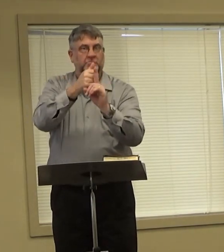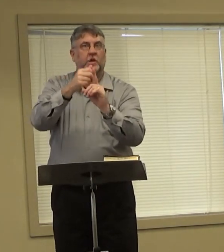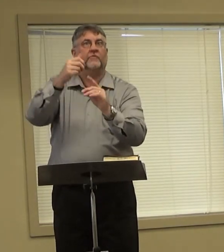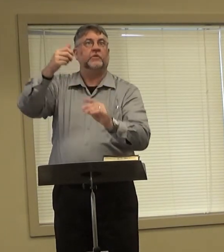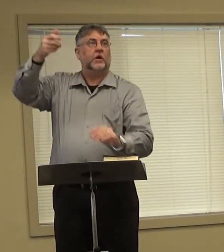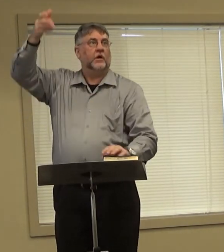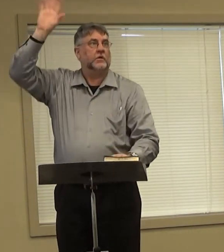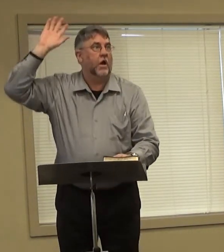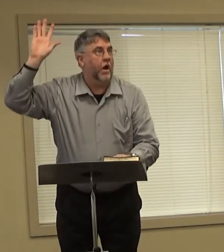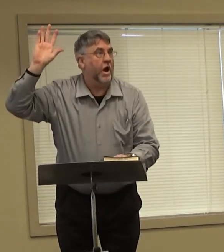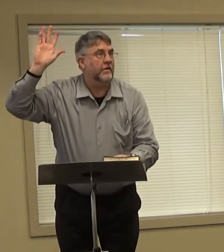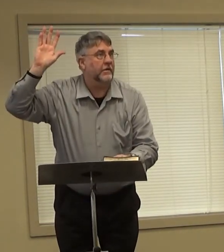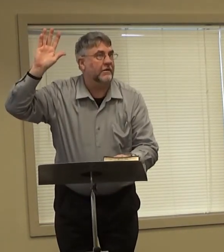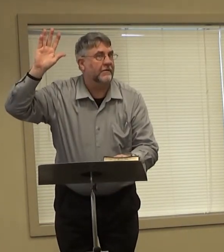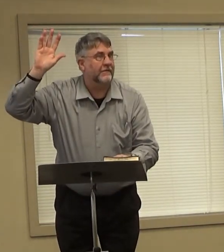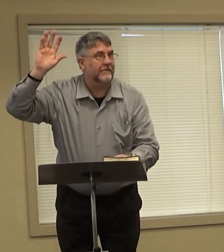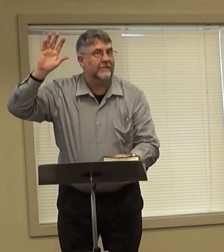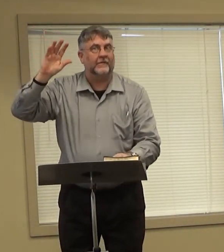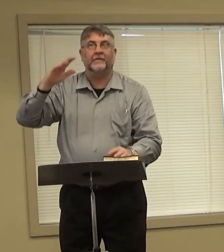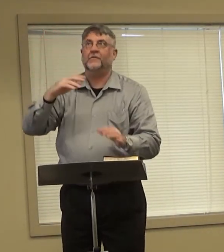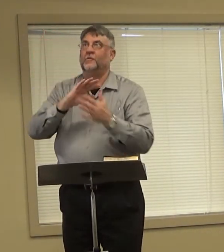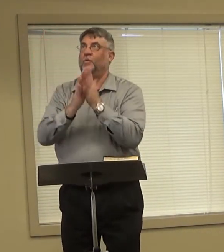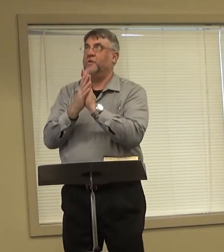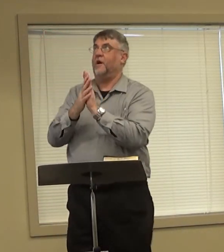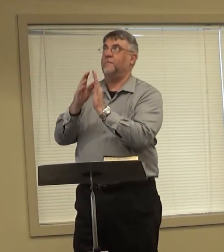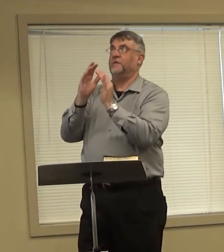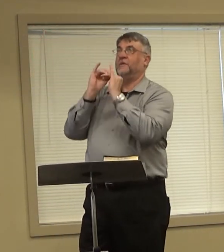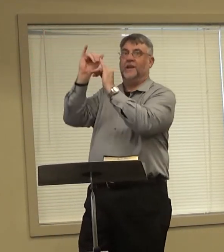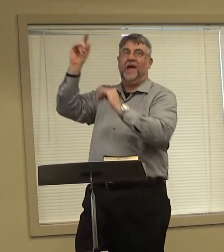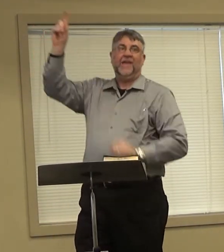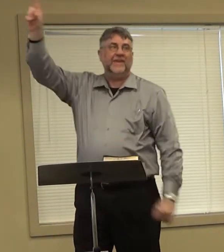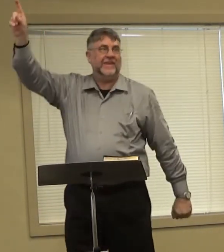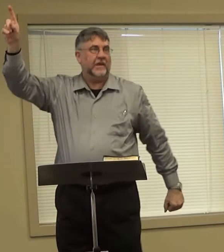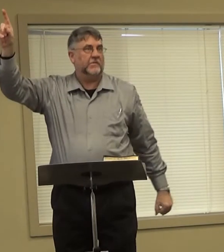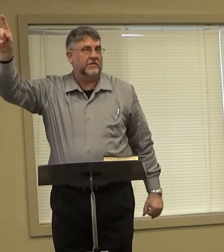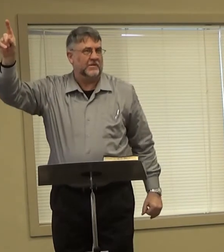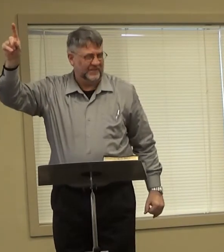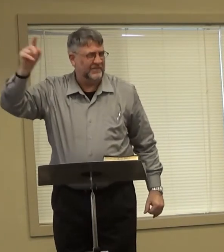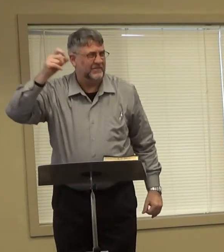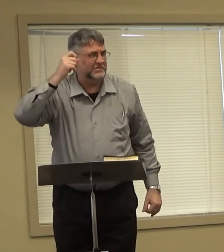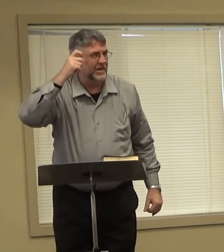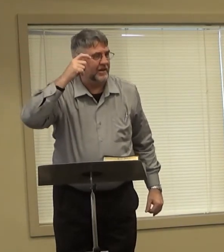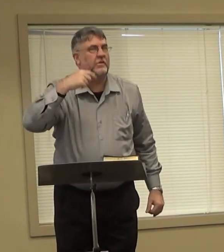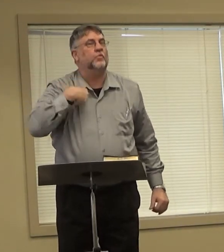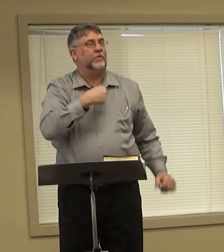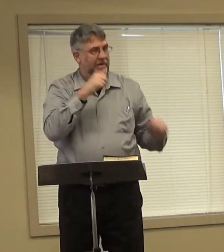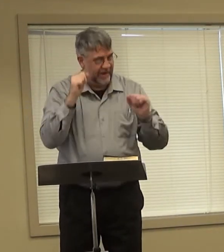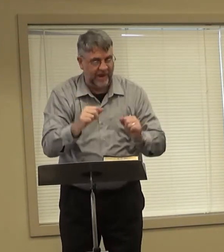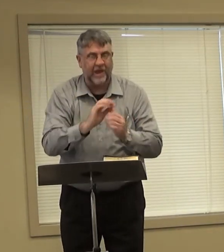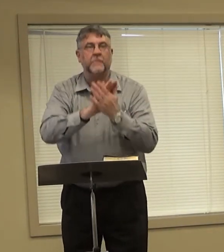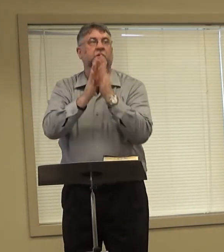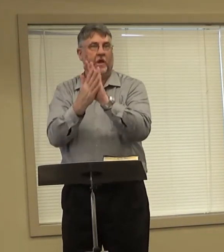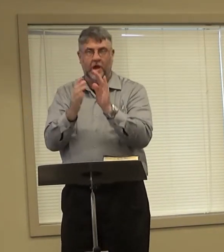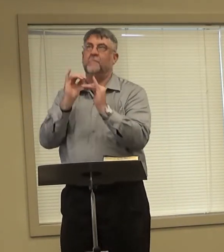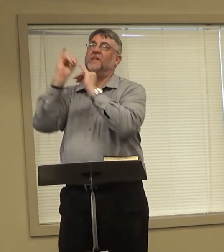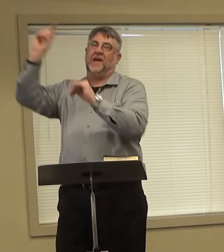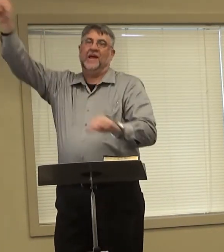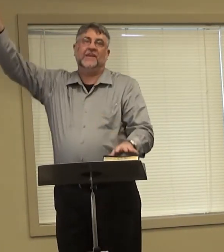Jesus Christ, the image of God. And we want to become like him. Do you understand? We can